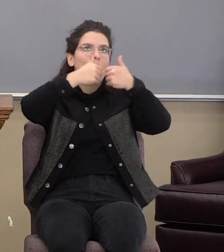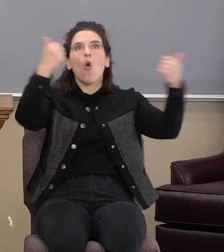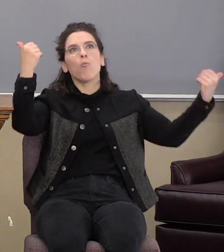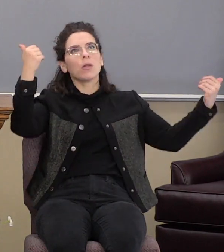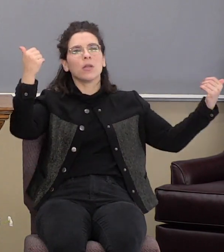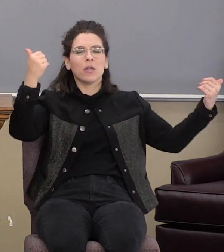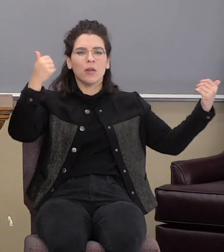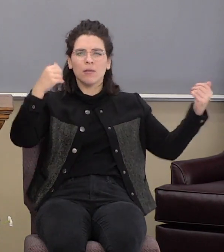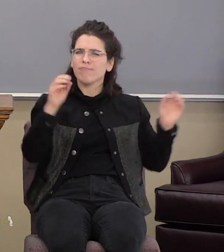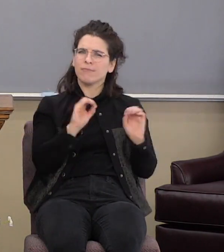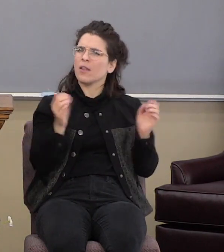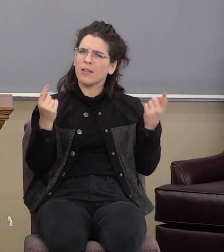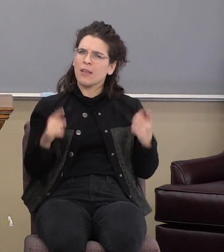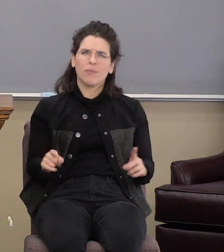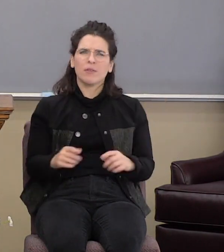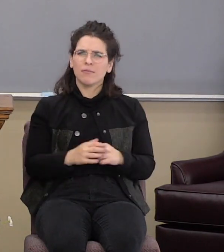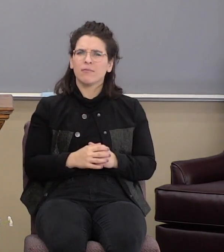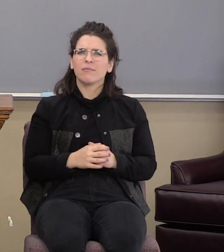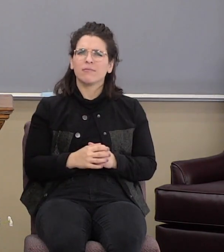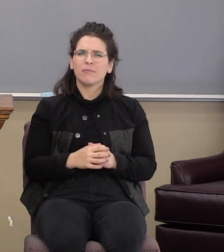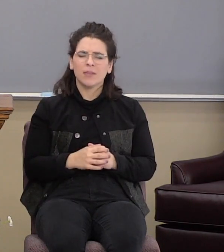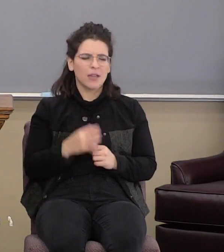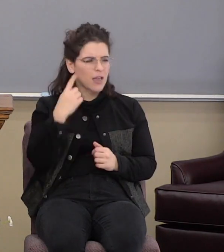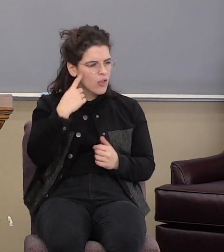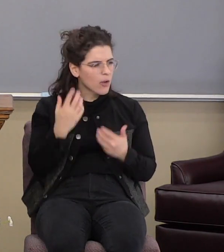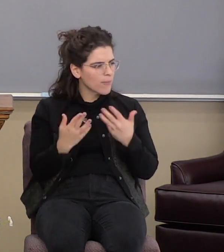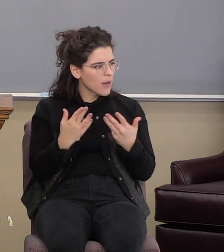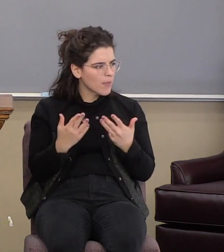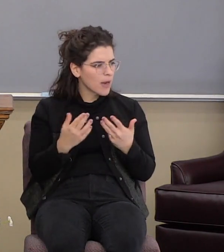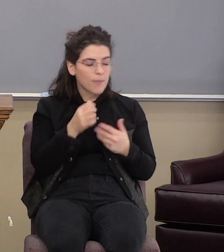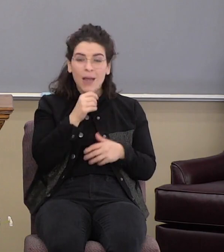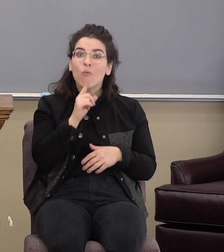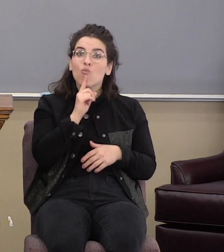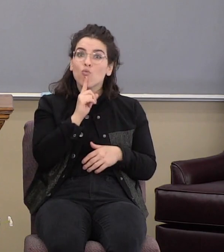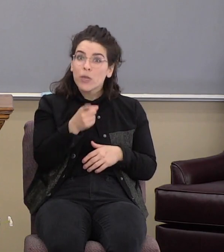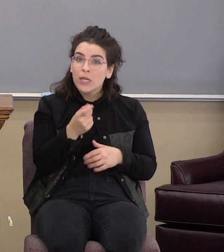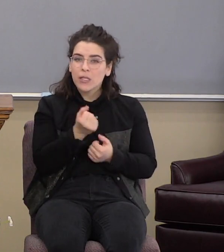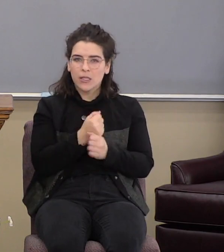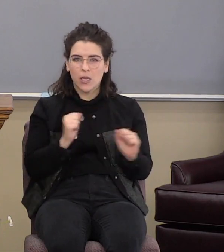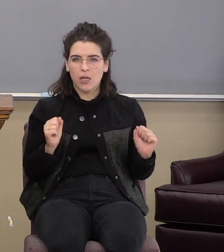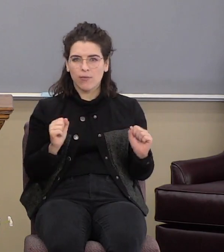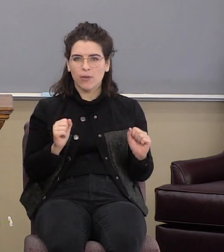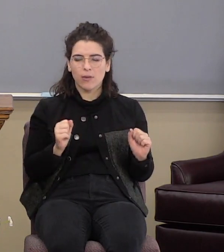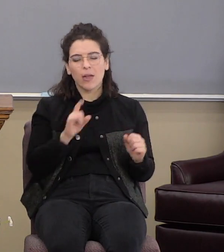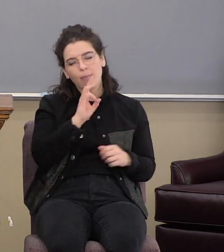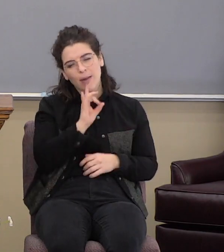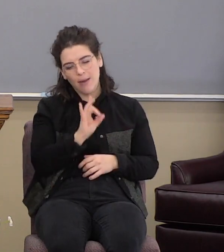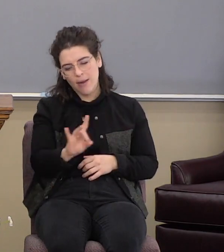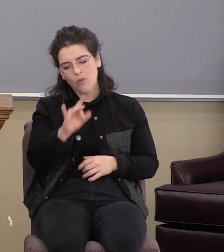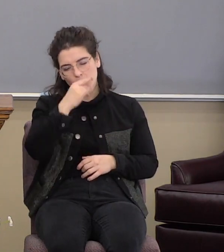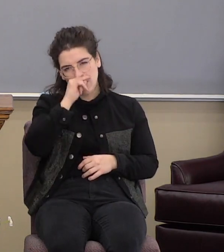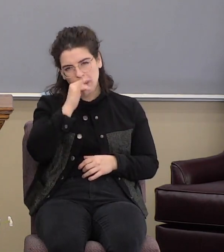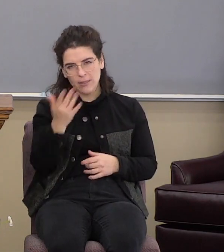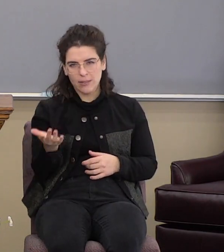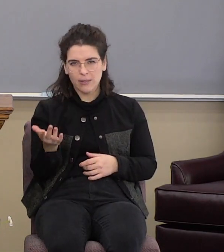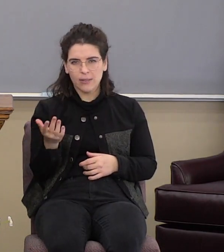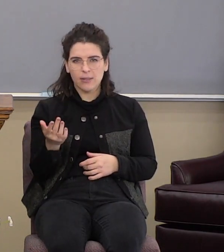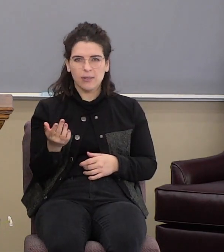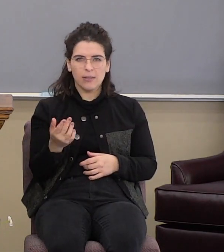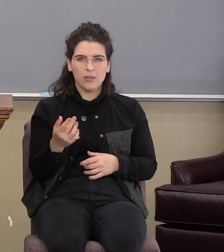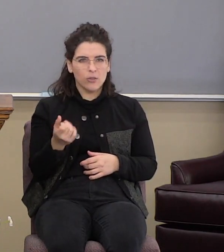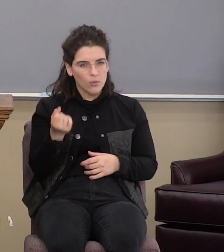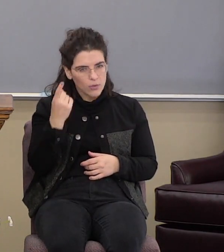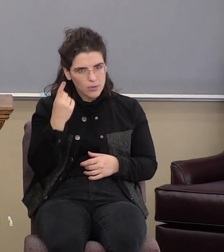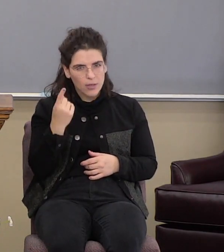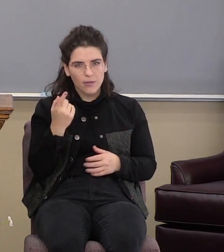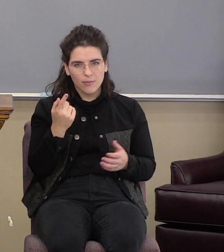up. And nothing happened. I thought, well, maybe I'm not really saved. Now I'm an 8-year-old kid, okay? You come to